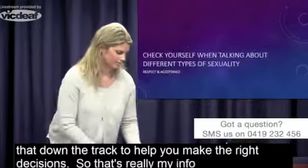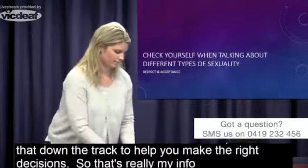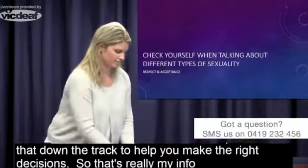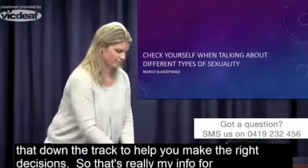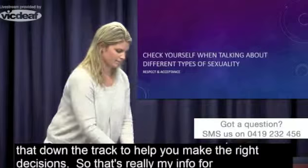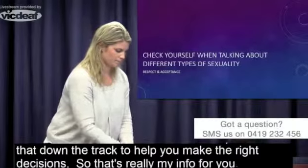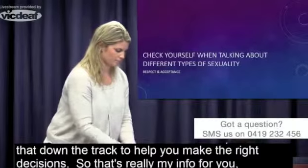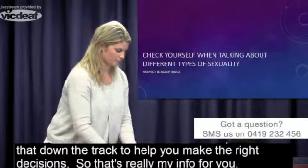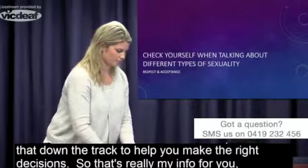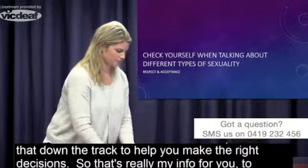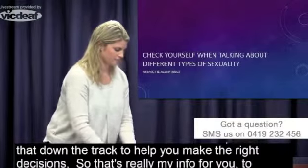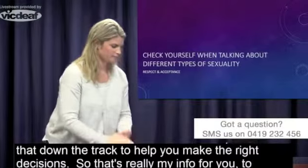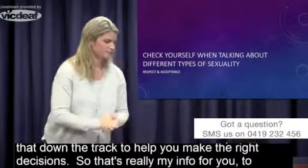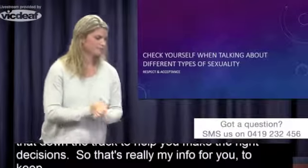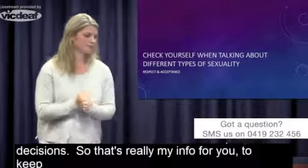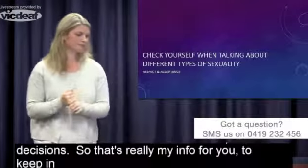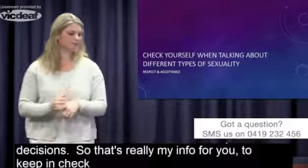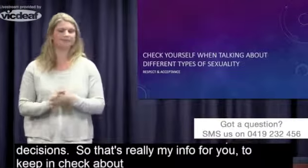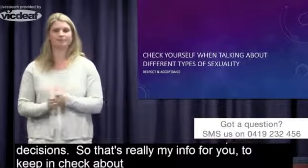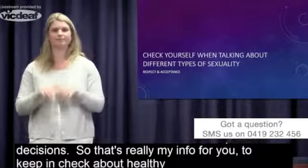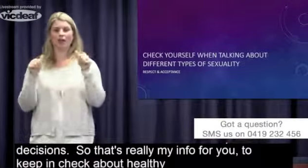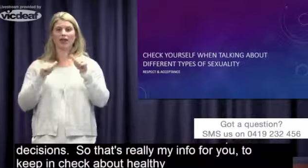in check about healthy and unhealthy relationships.